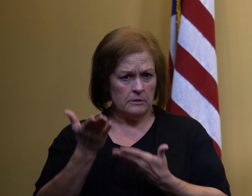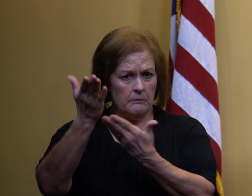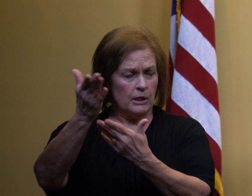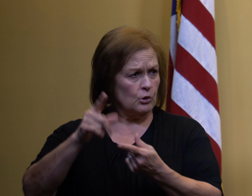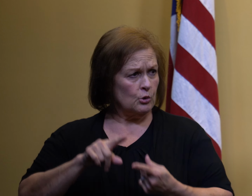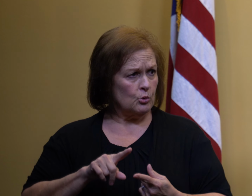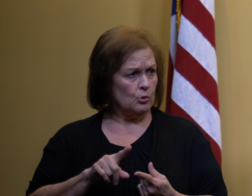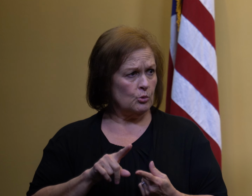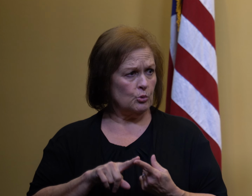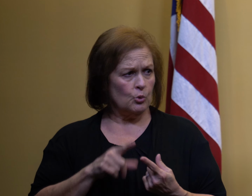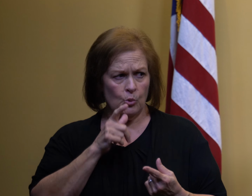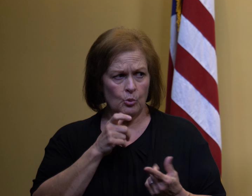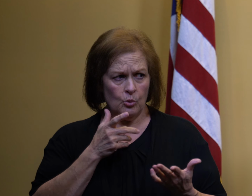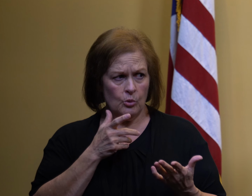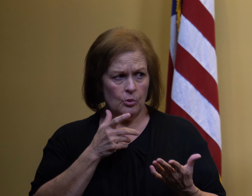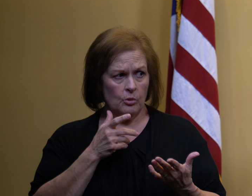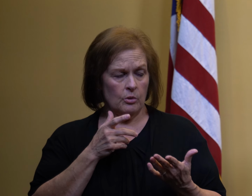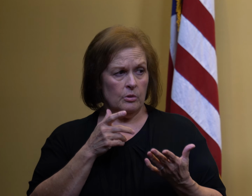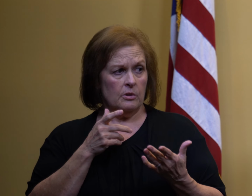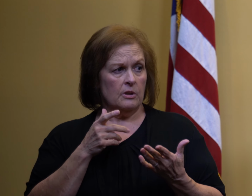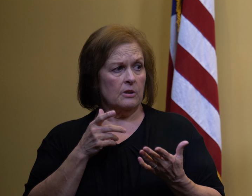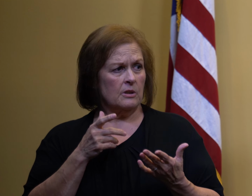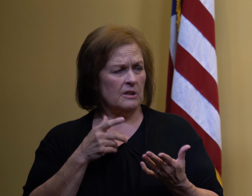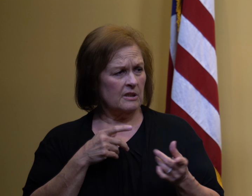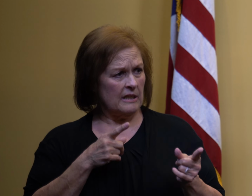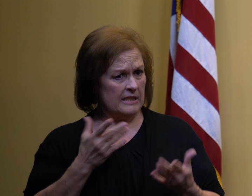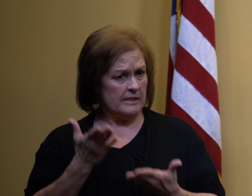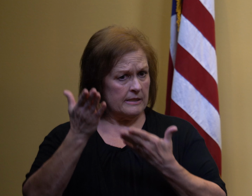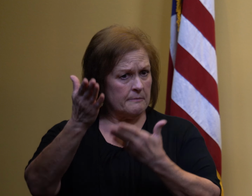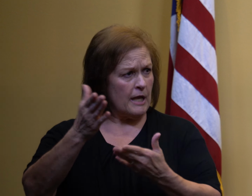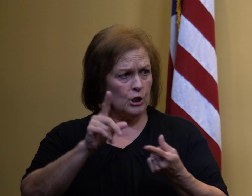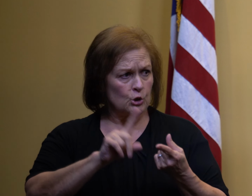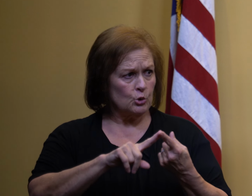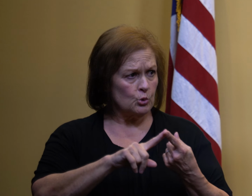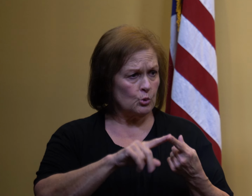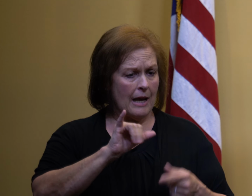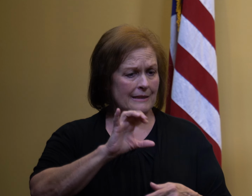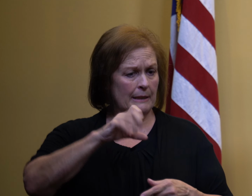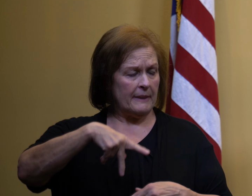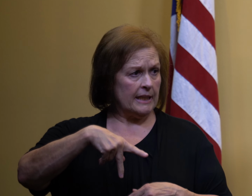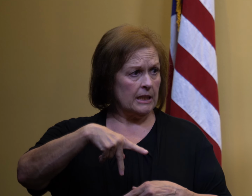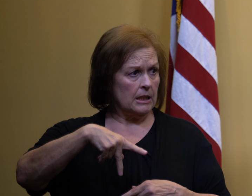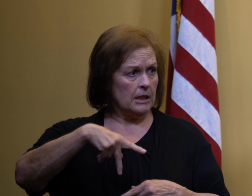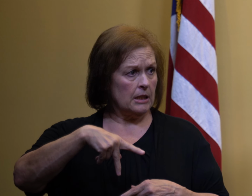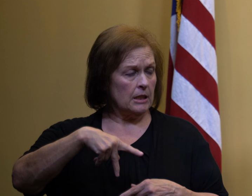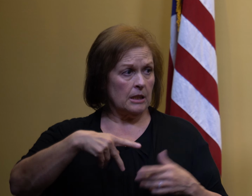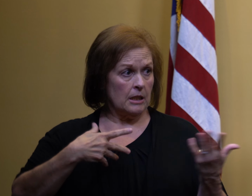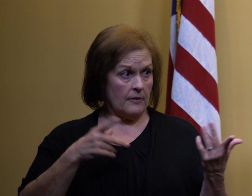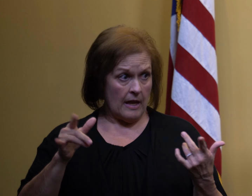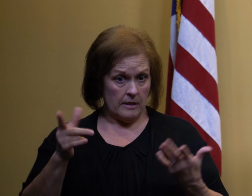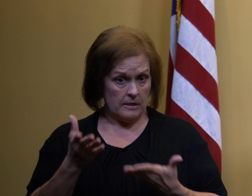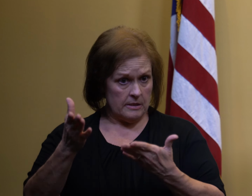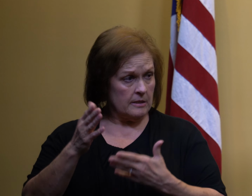their assessment and rankings of their they top submitted three. That to? ICP. Okay. Correct. They